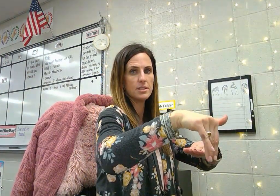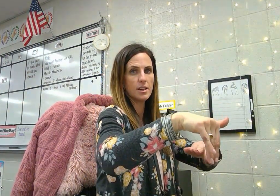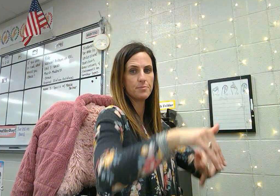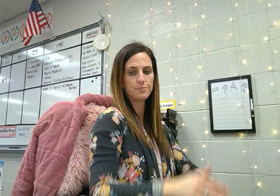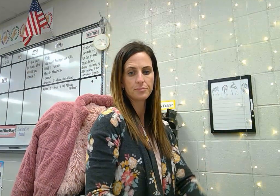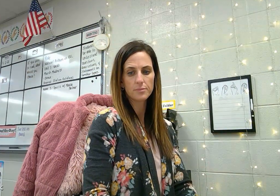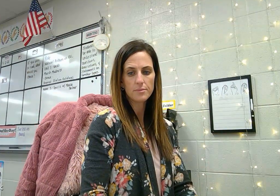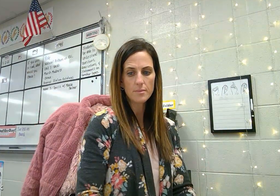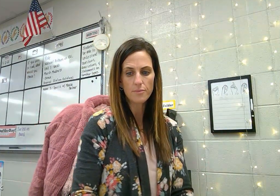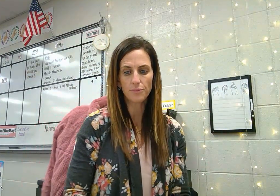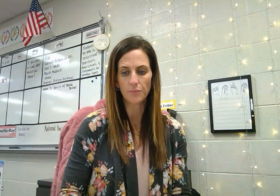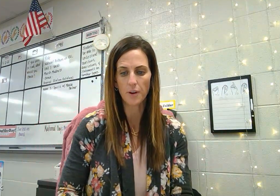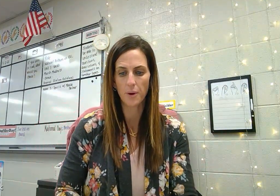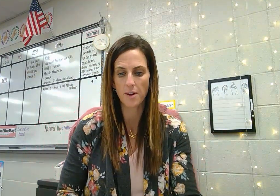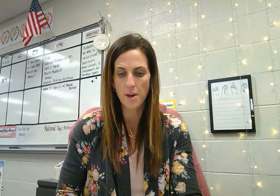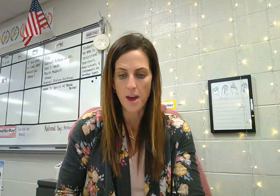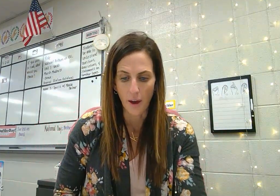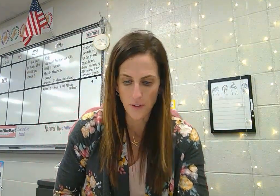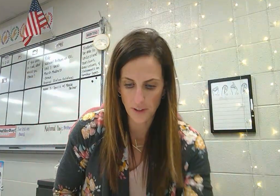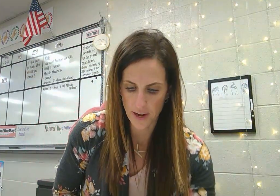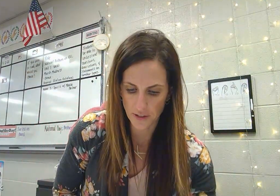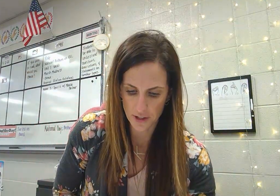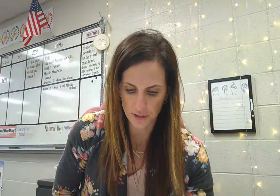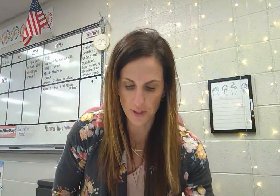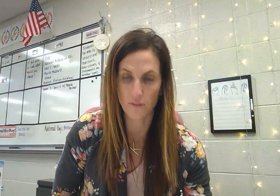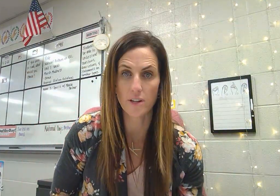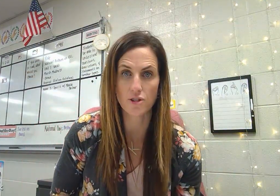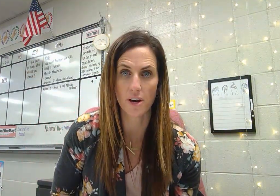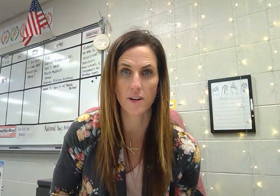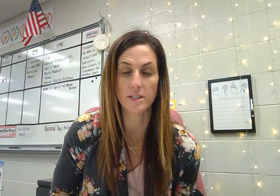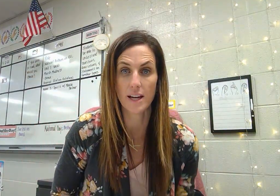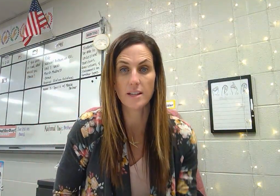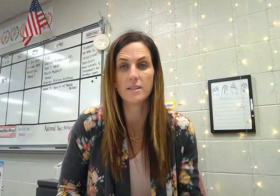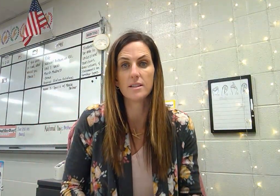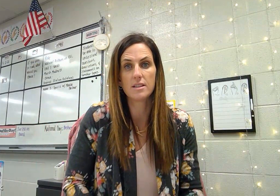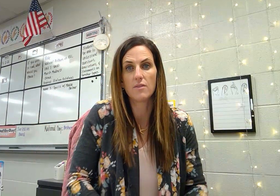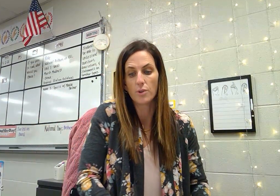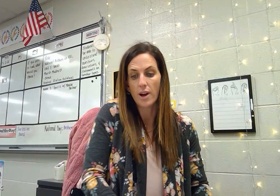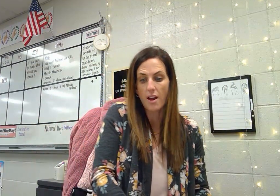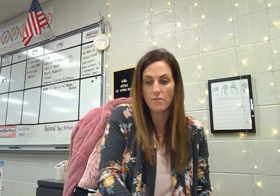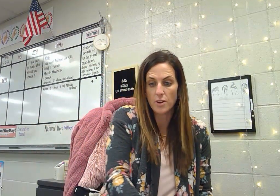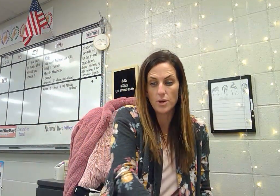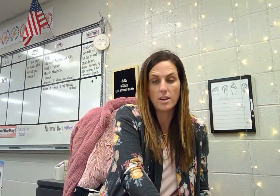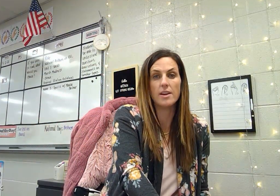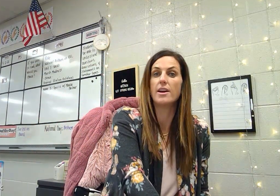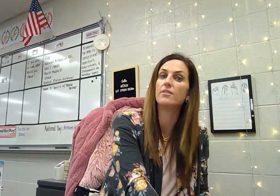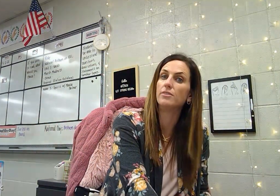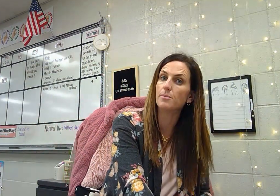side. Okay, and then the last two to finish off our 10 is the sign for every week and every